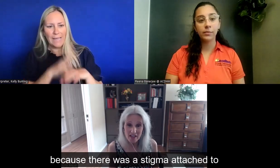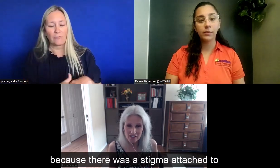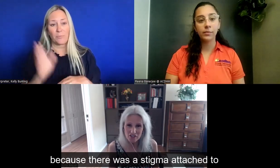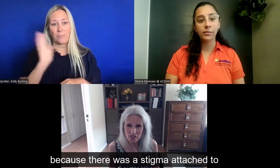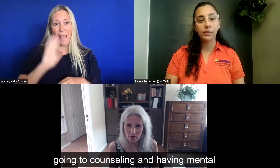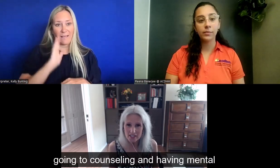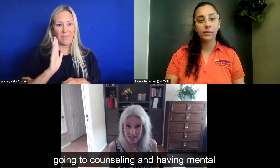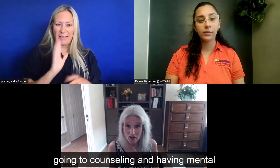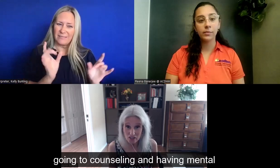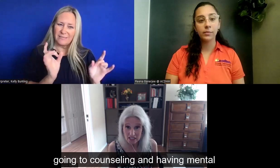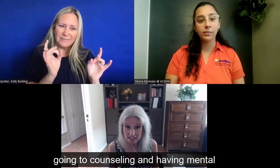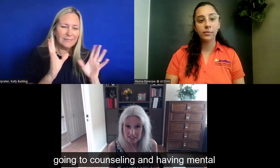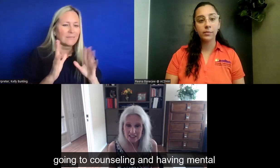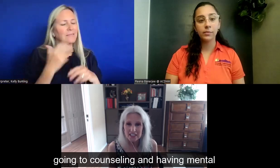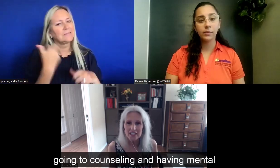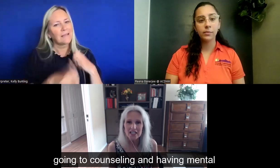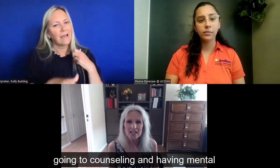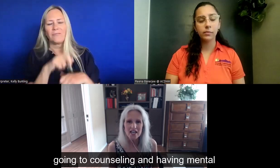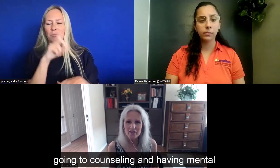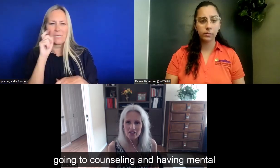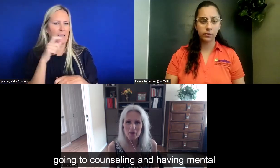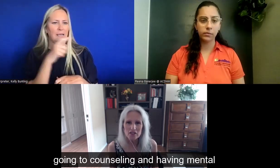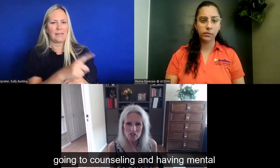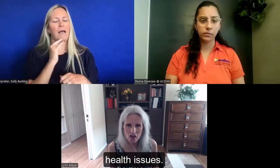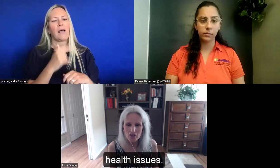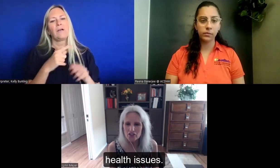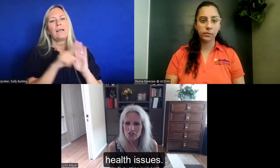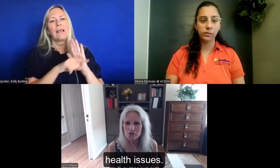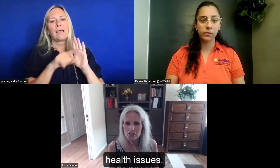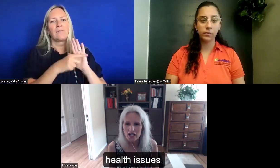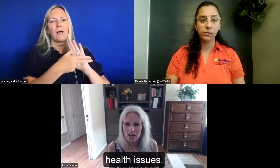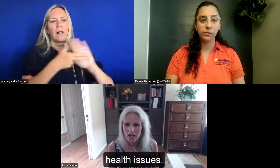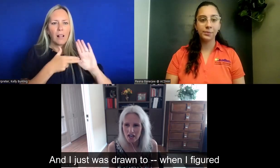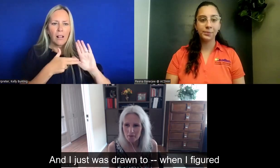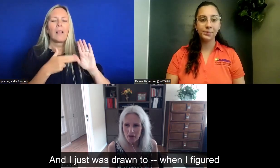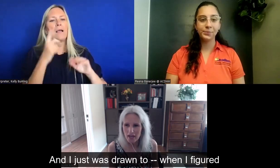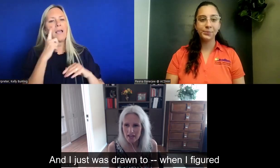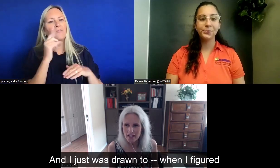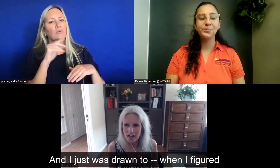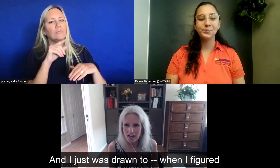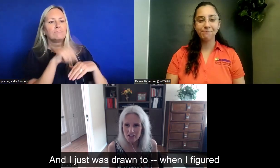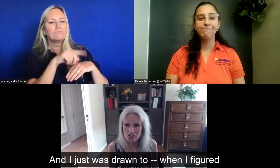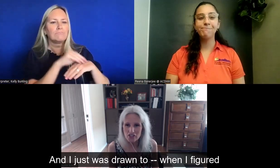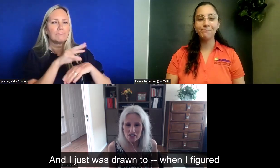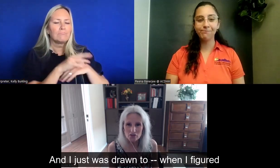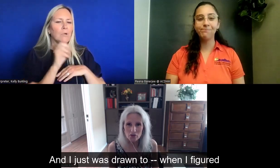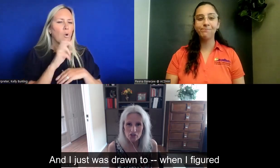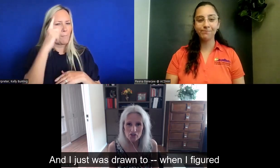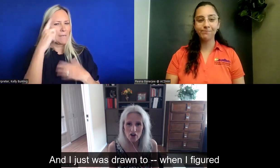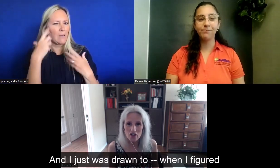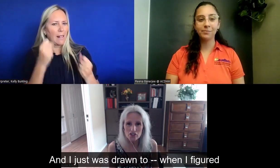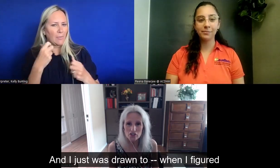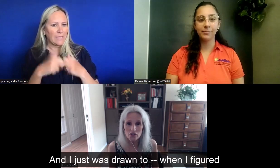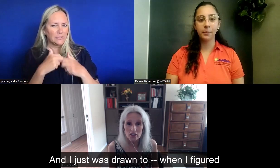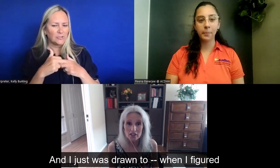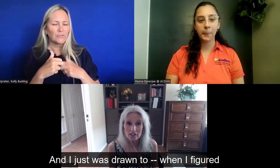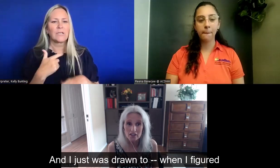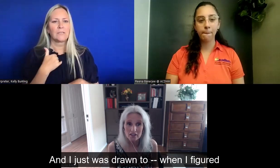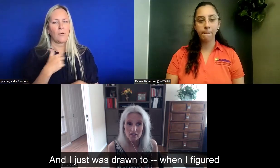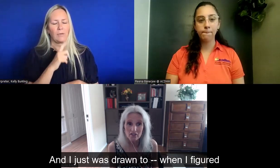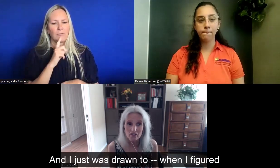stigma attached to going to counseling and having mental health issues. And I just was drawn